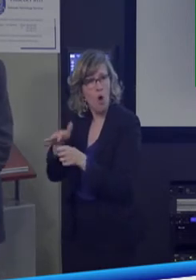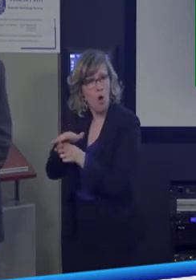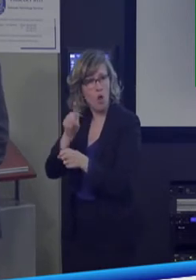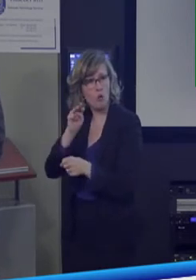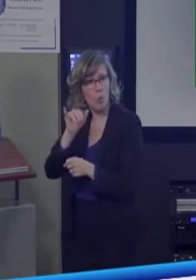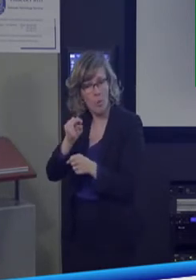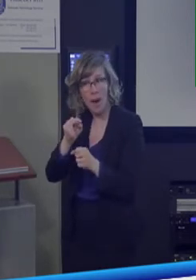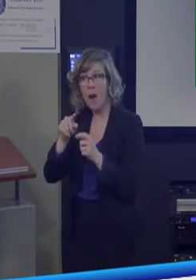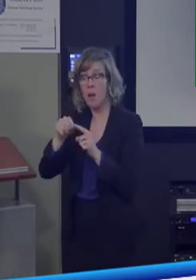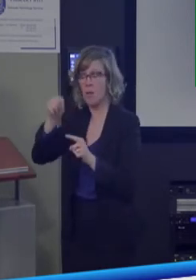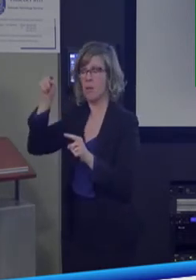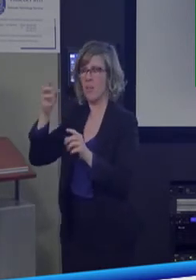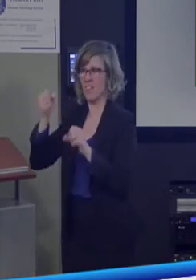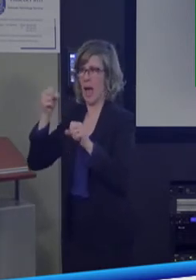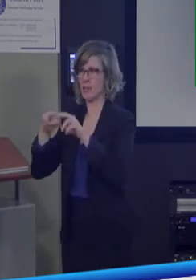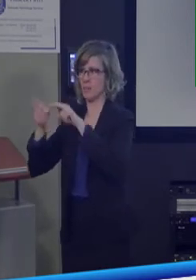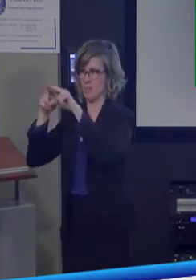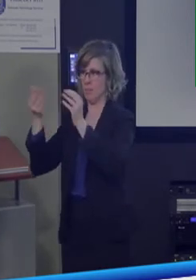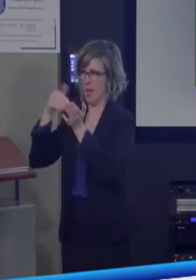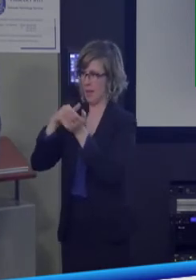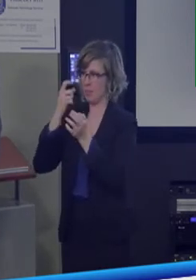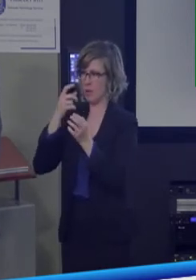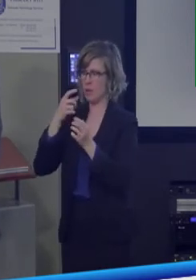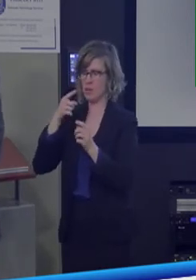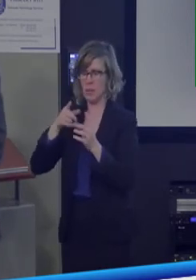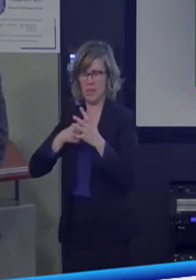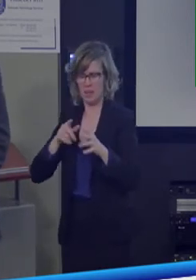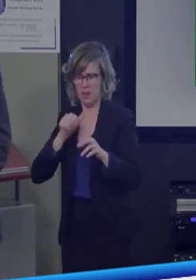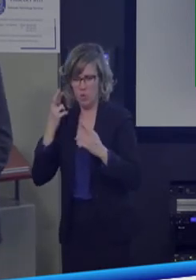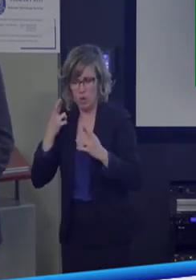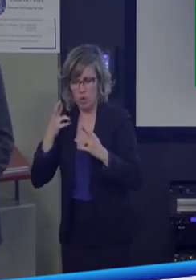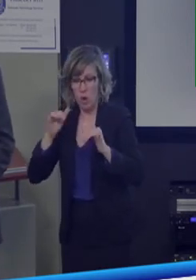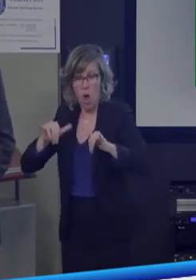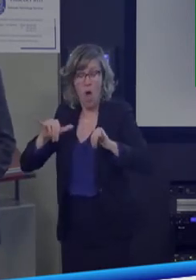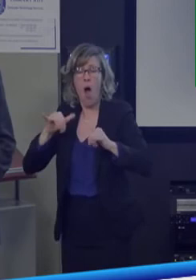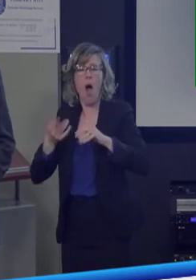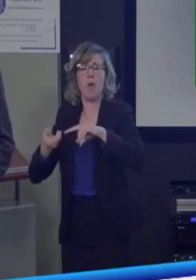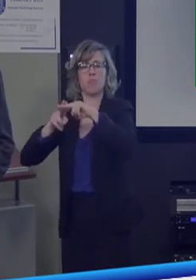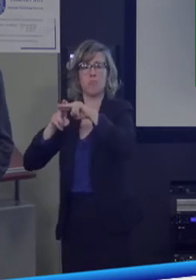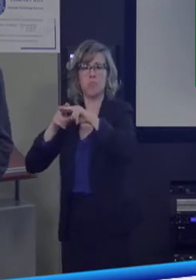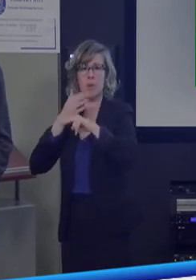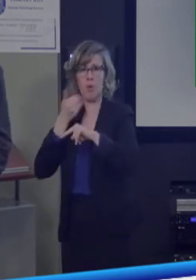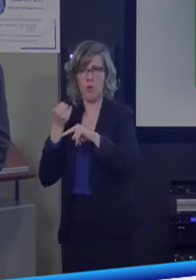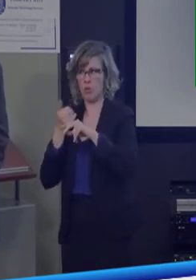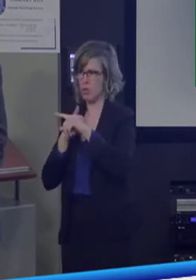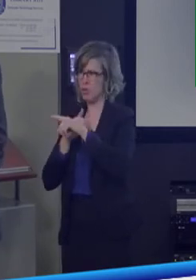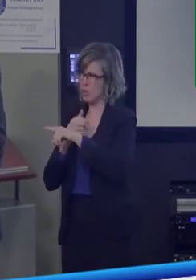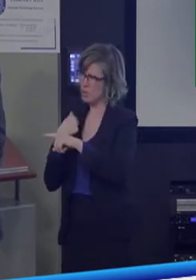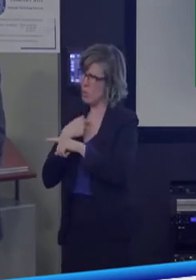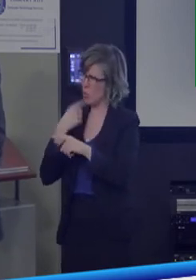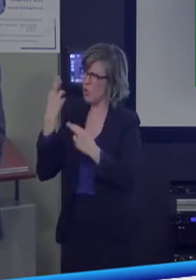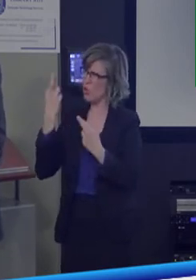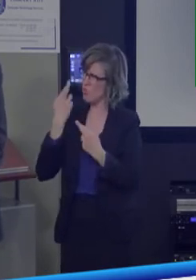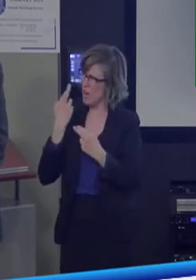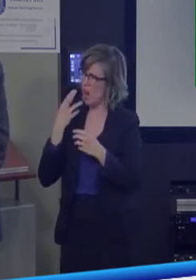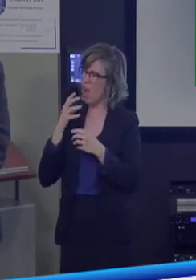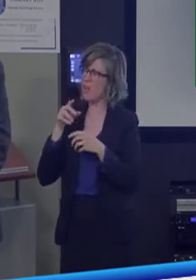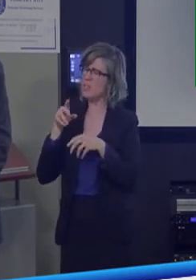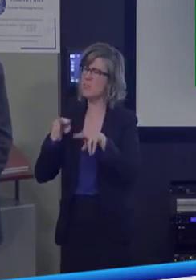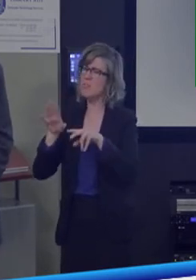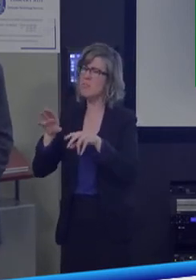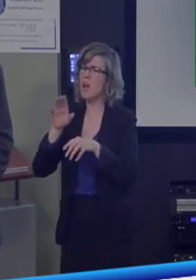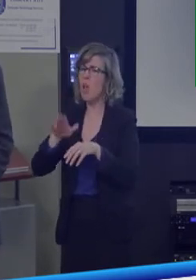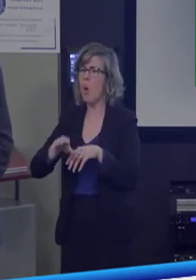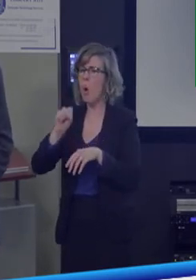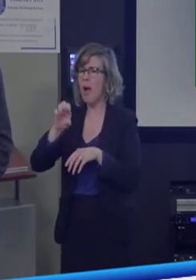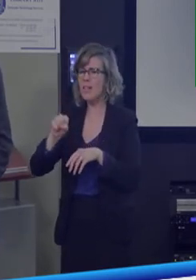experience made us look very carefully at the kinds of comments that these low SES children were making. We realized that we'd missed a lot of